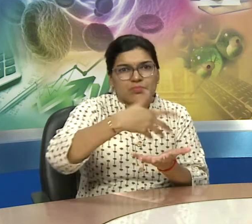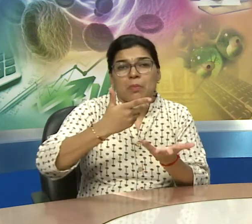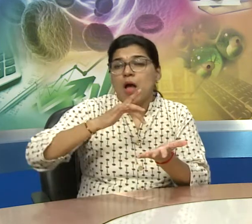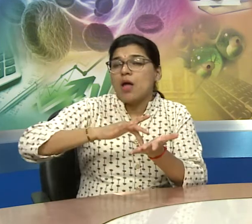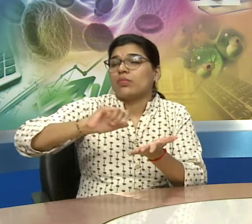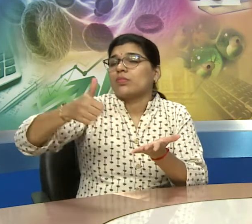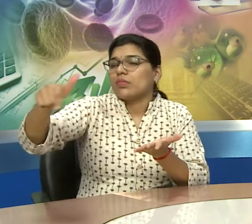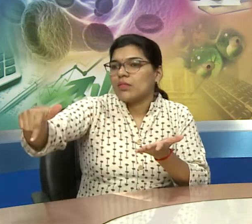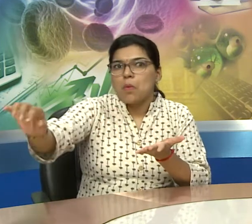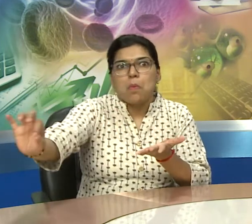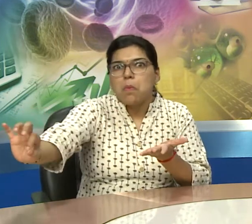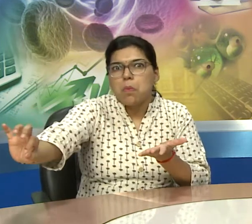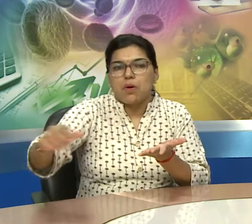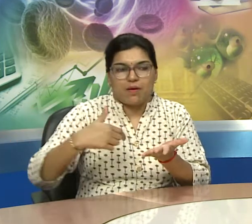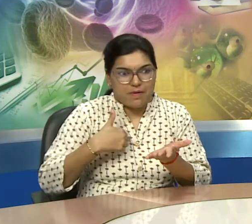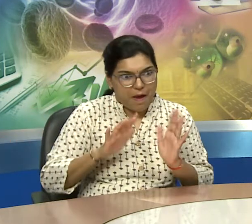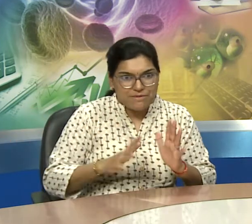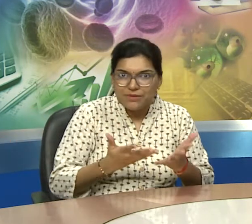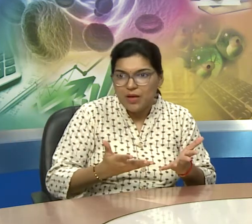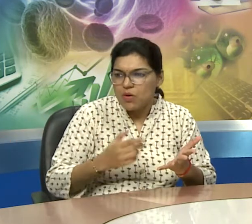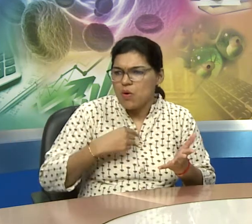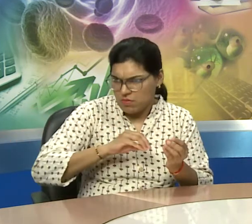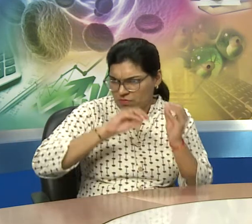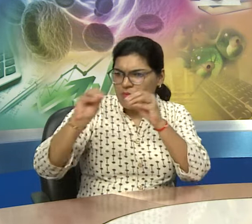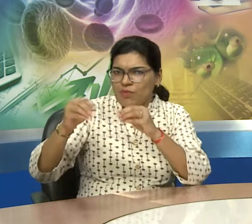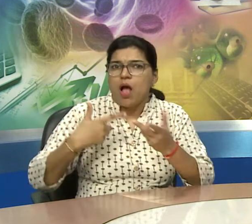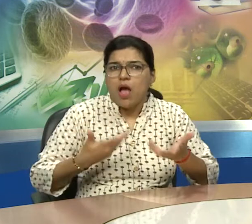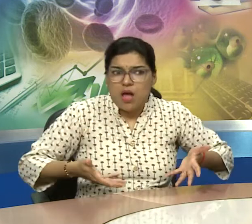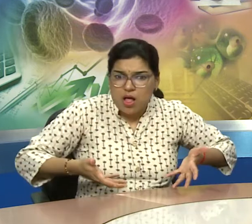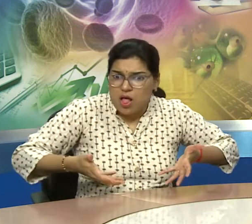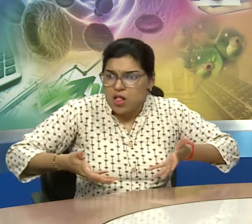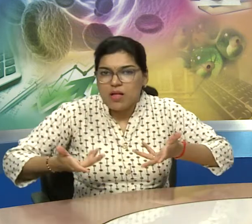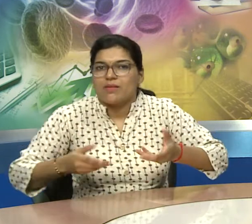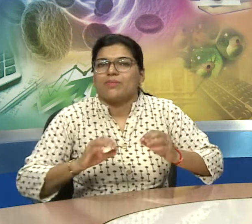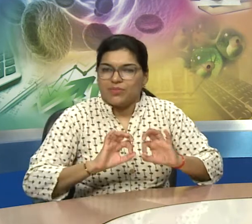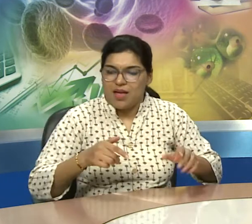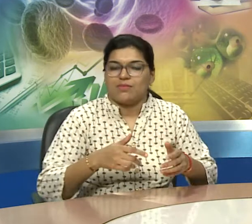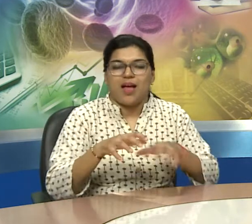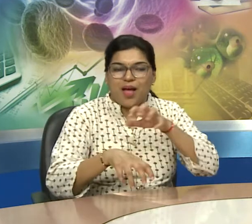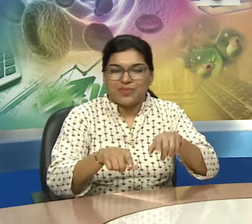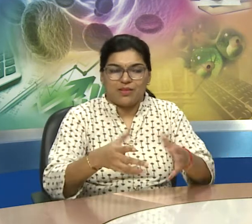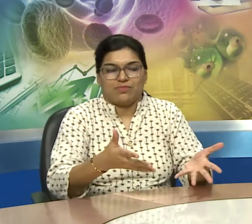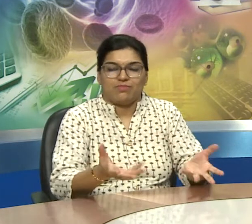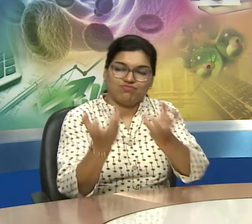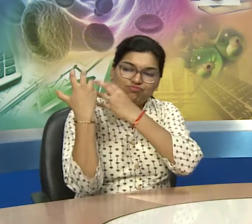that they can carry their goods from one place to the other place which was far from their own